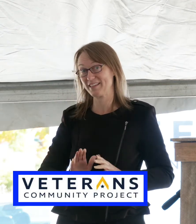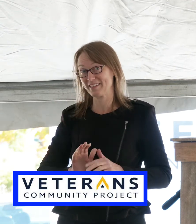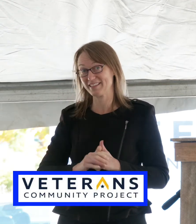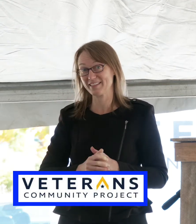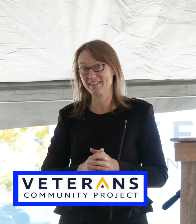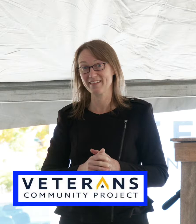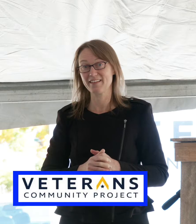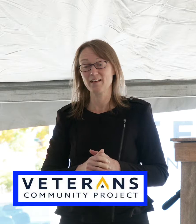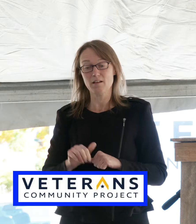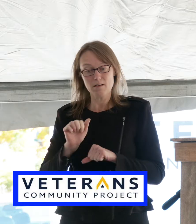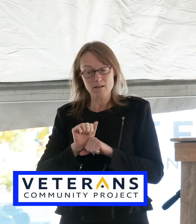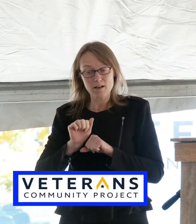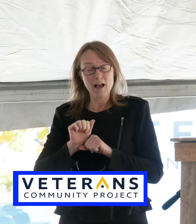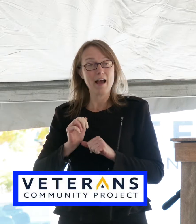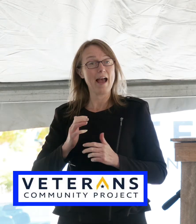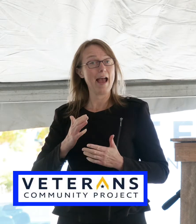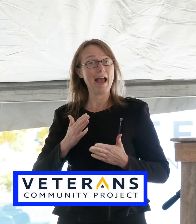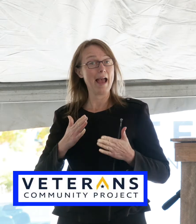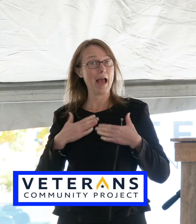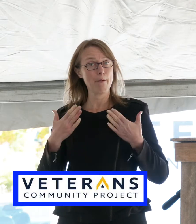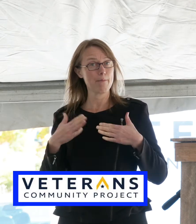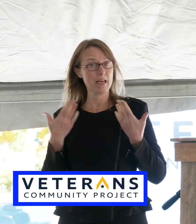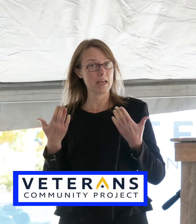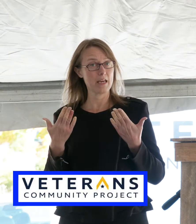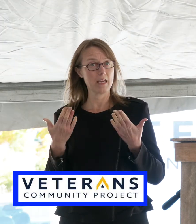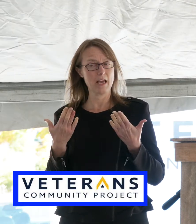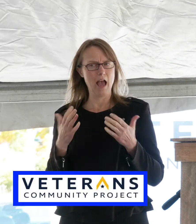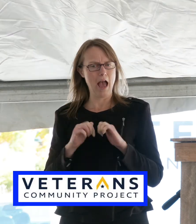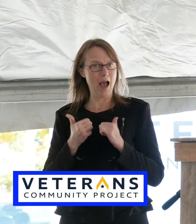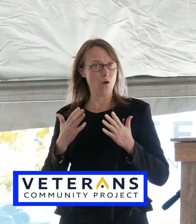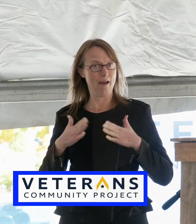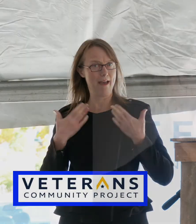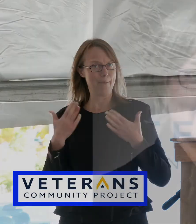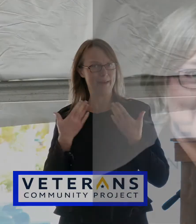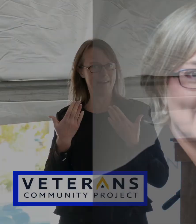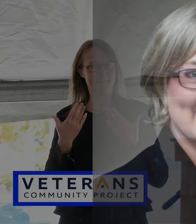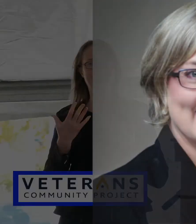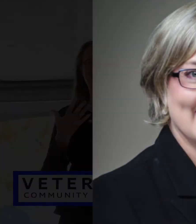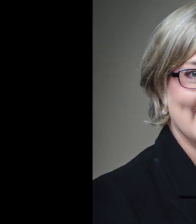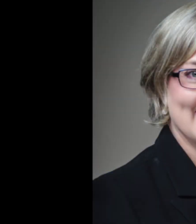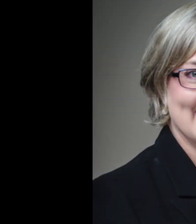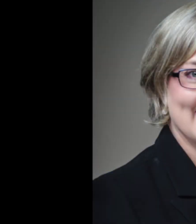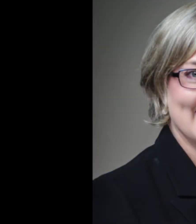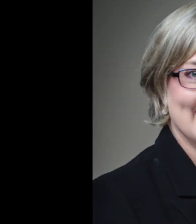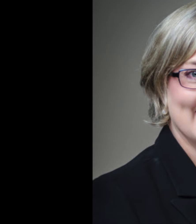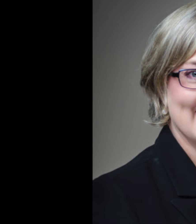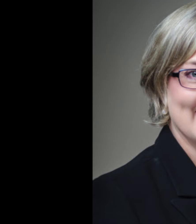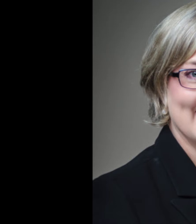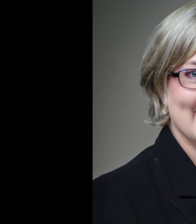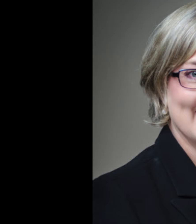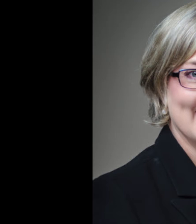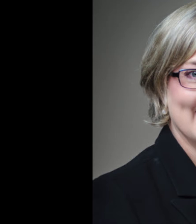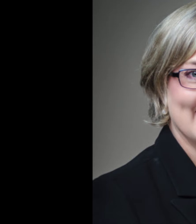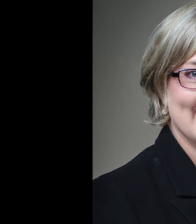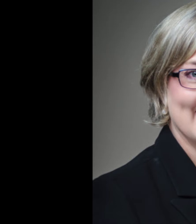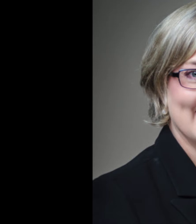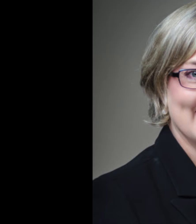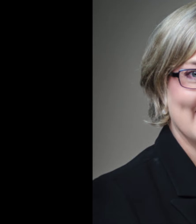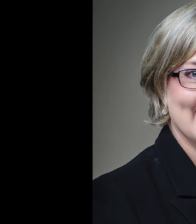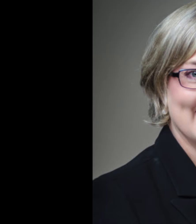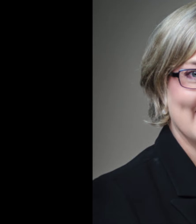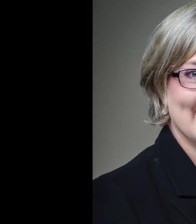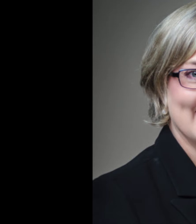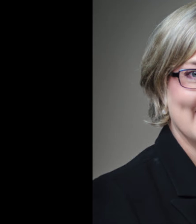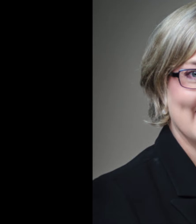that often means getting out in the community and just making a difference. So I'll turn it over to Dr. Andrade for an announcement.